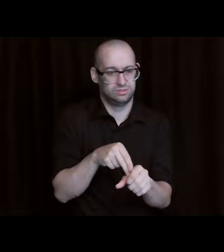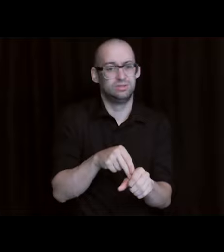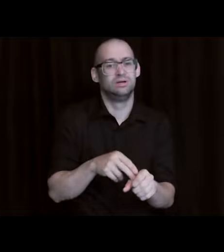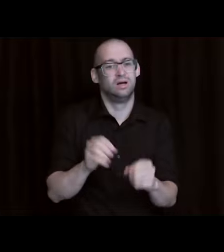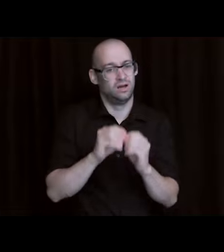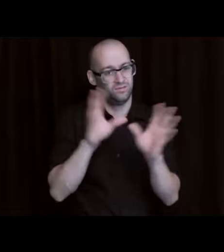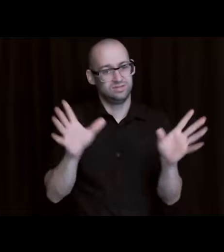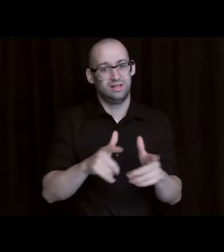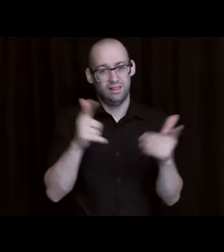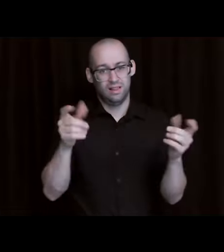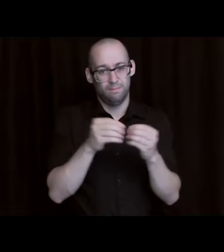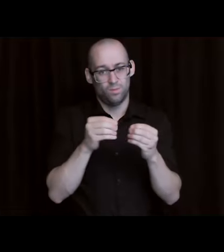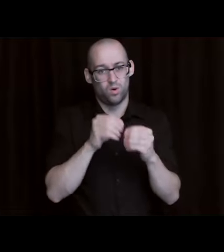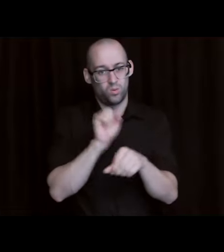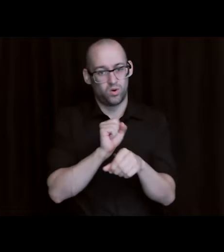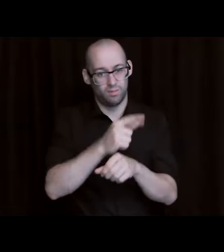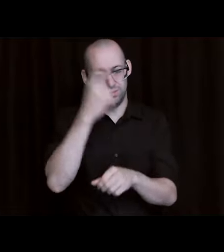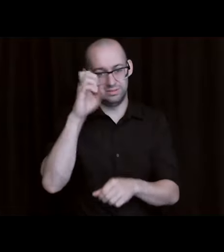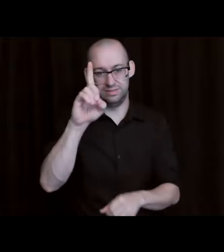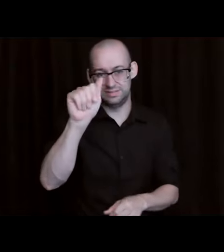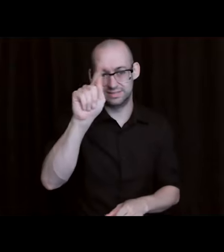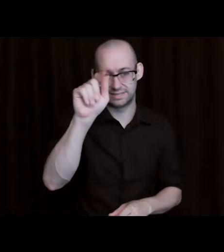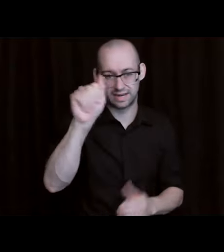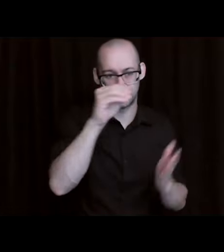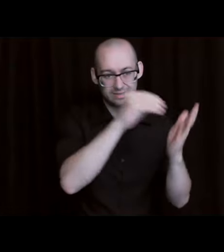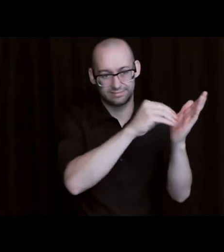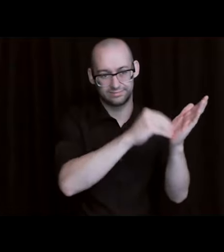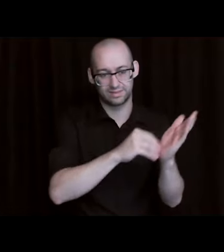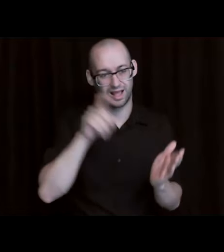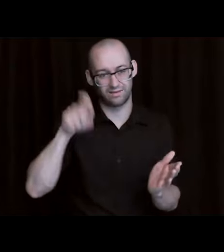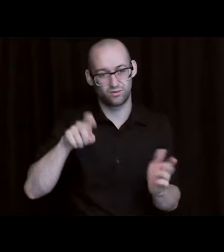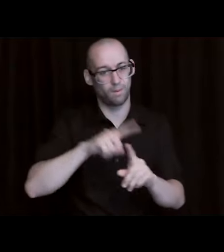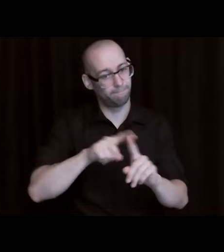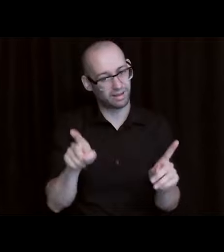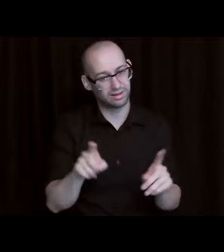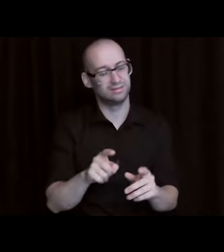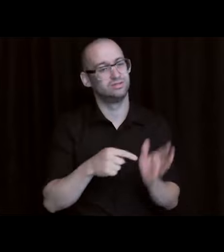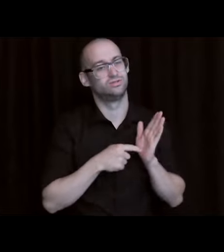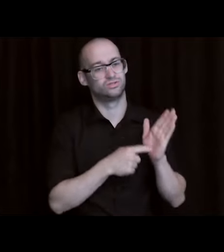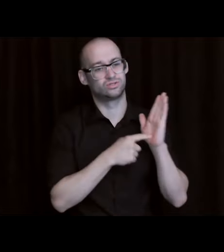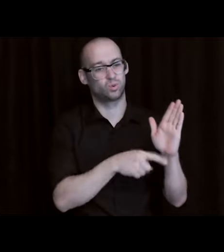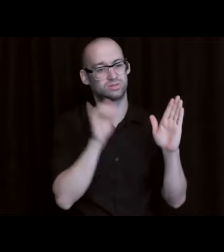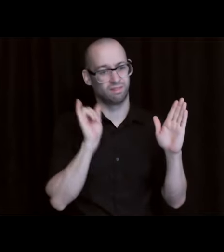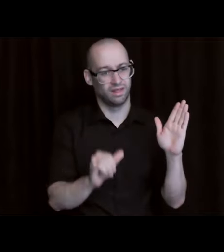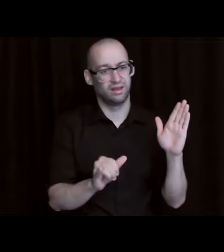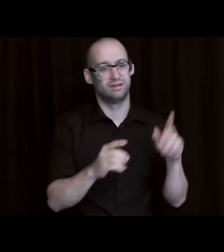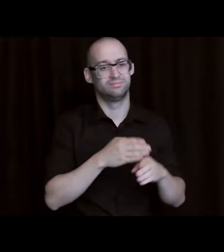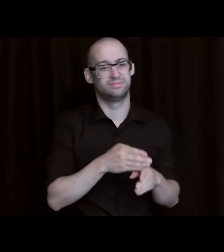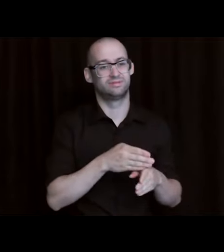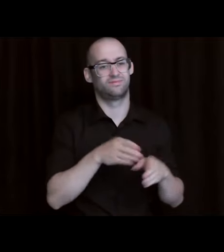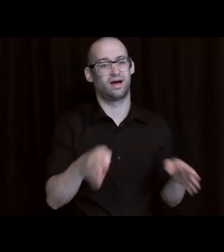Obviously, that's a lot more work on our end because then we have to do data input. But it's just kind of signals, you know, the